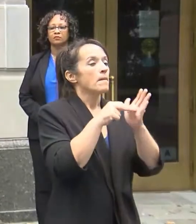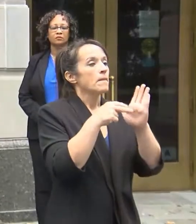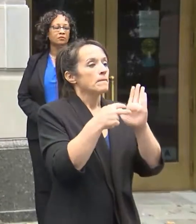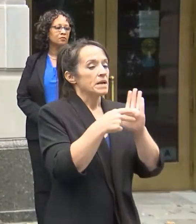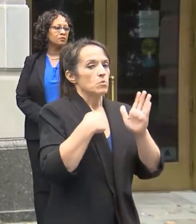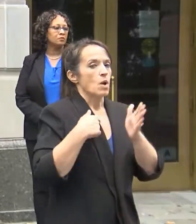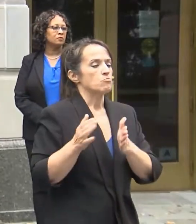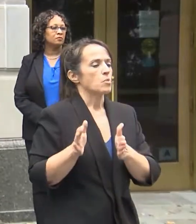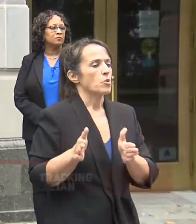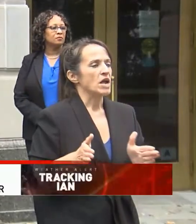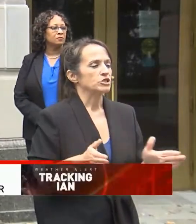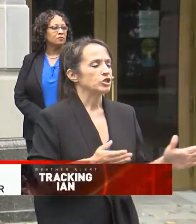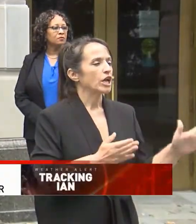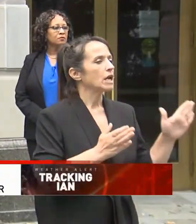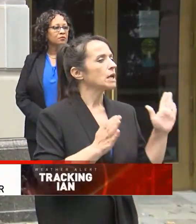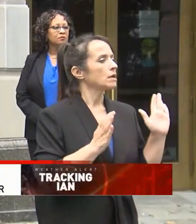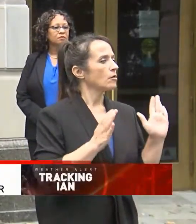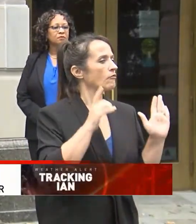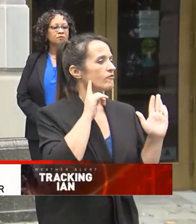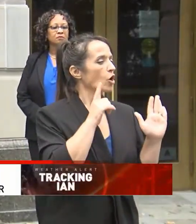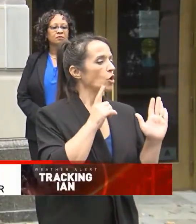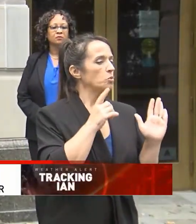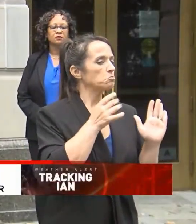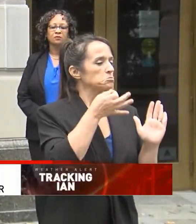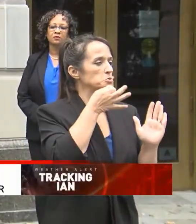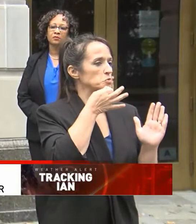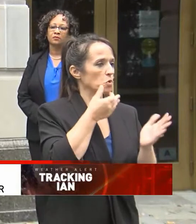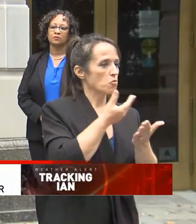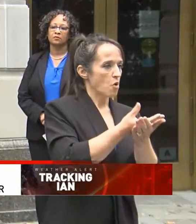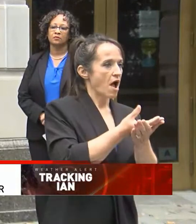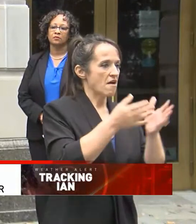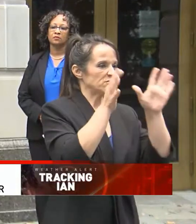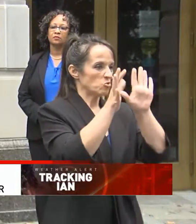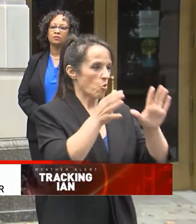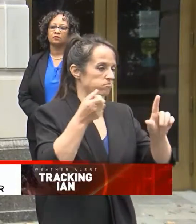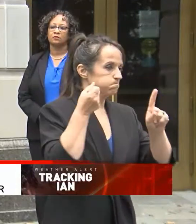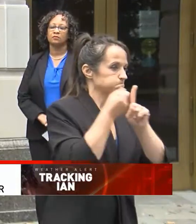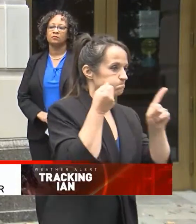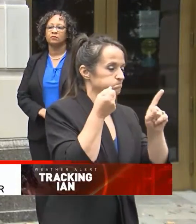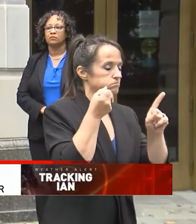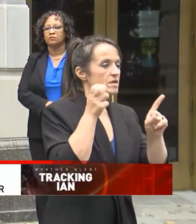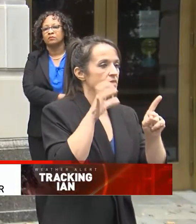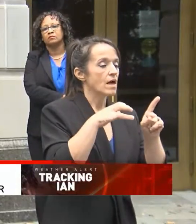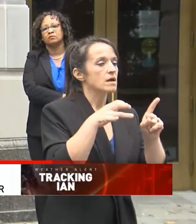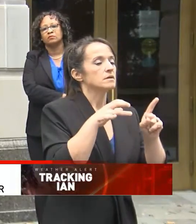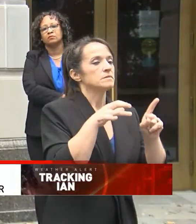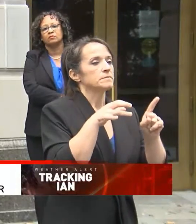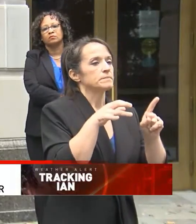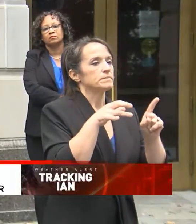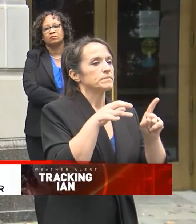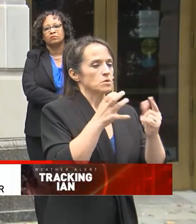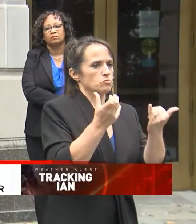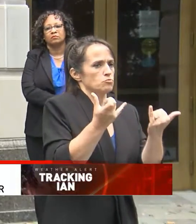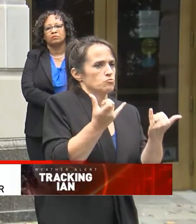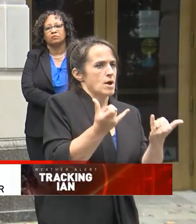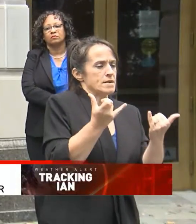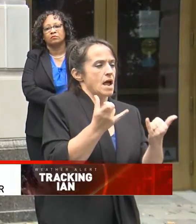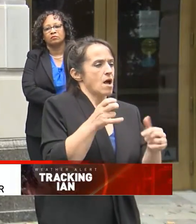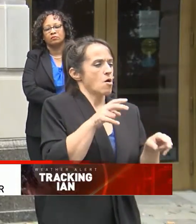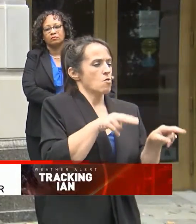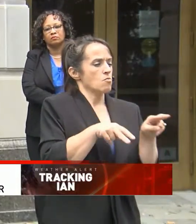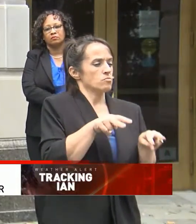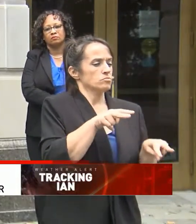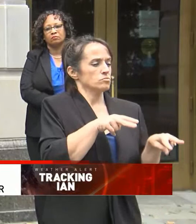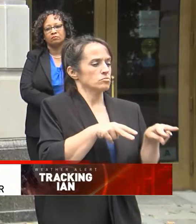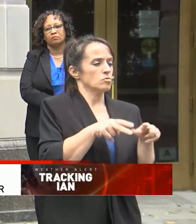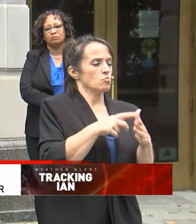preparation mode for the oncoming storm. As the mayor mentioned, what we're seeing with the current conditions with the storm is that